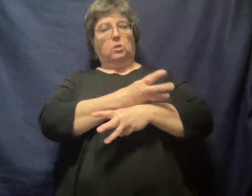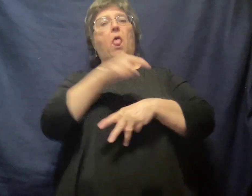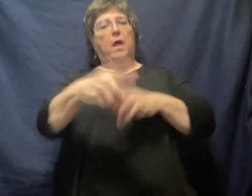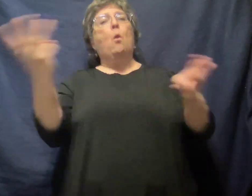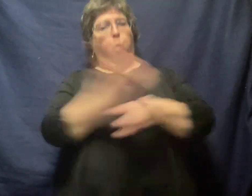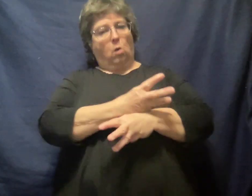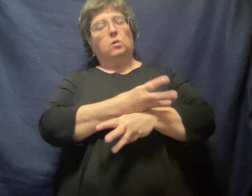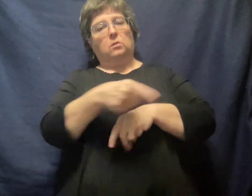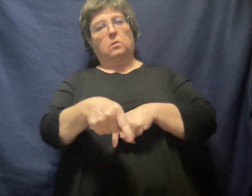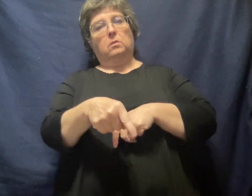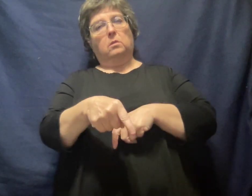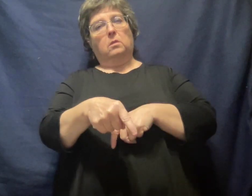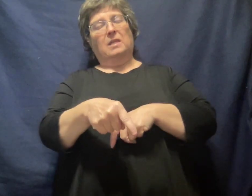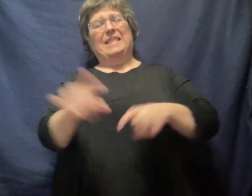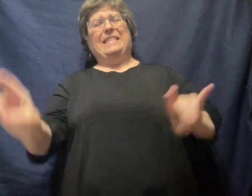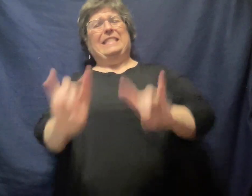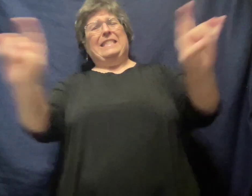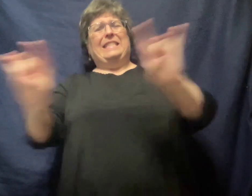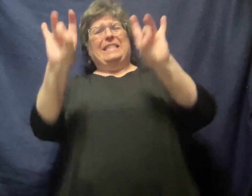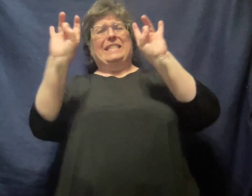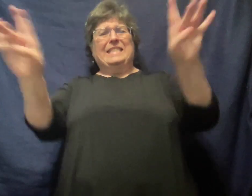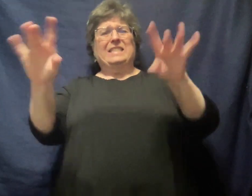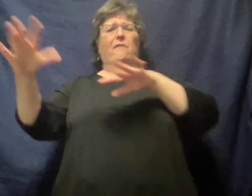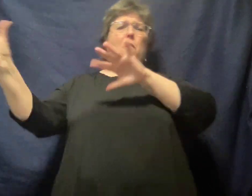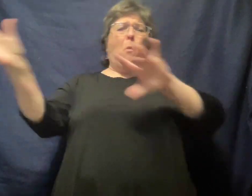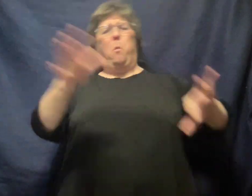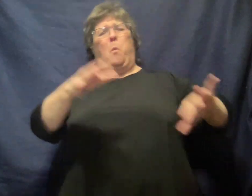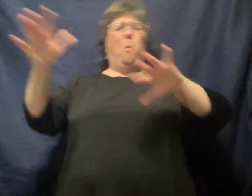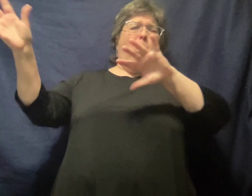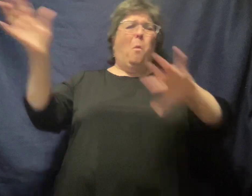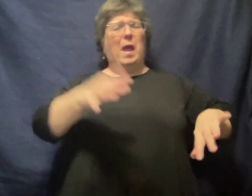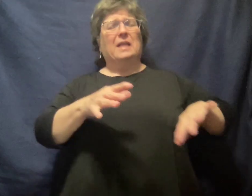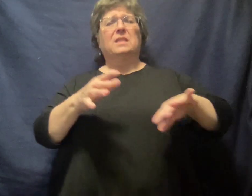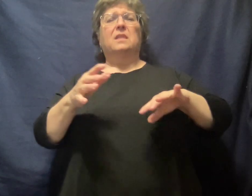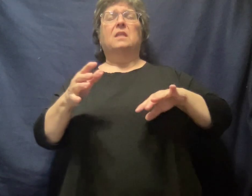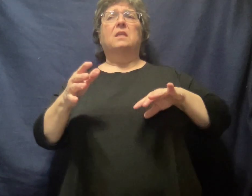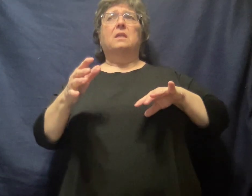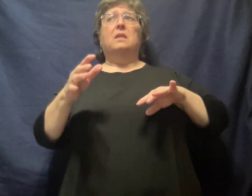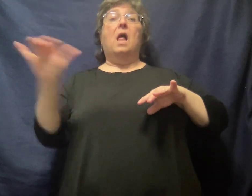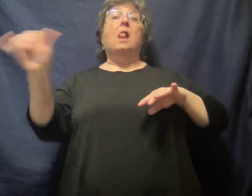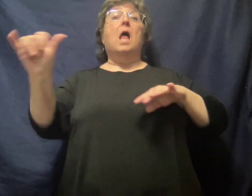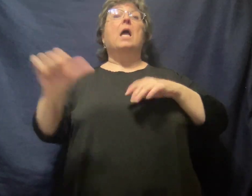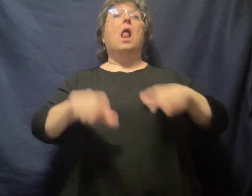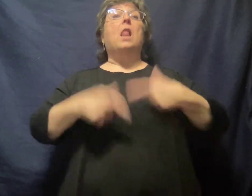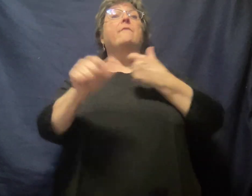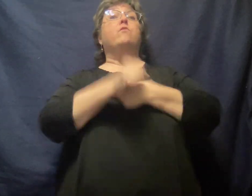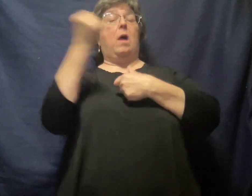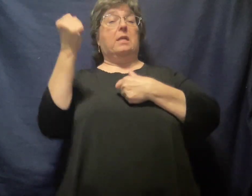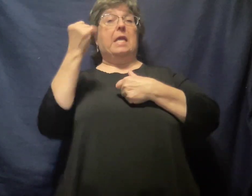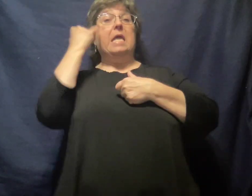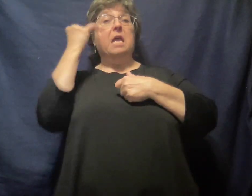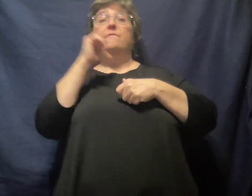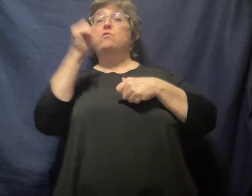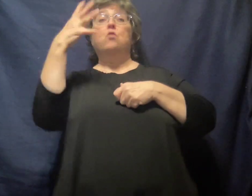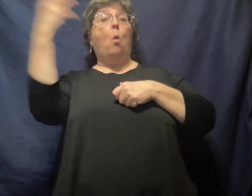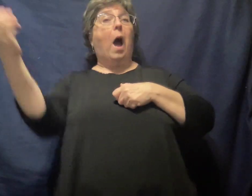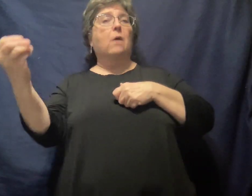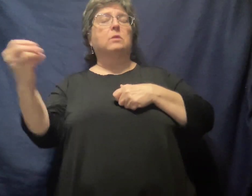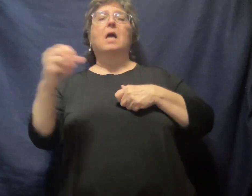It's the ferocity of the winds. It's life-threatening. If you don't have to be out, please don't go out.